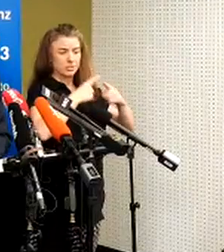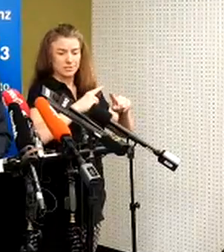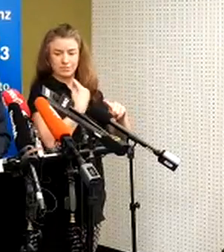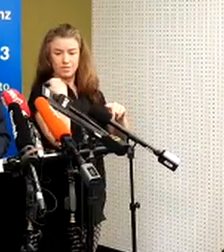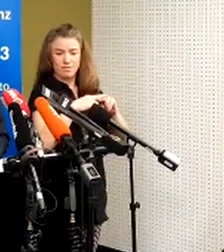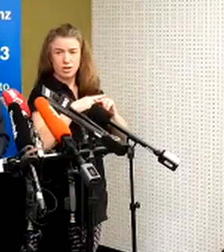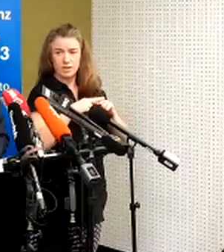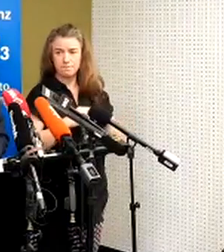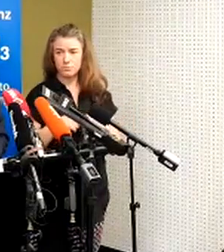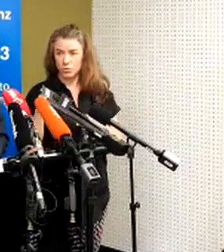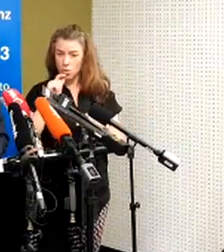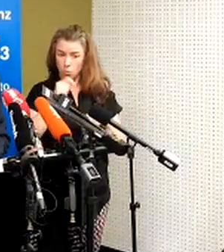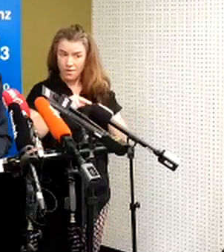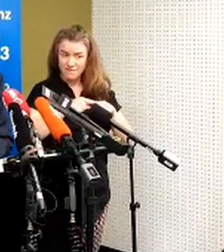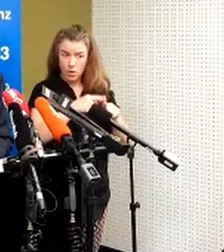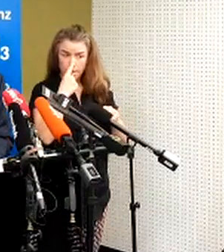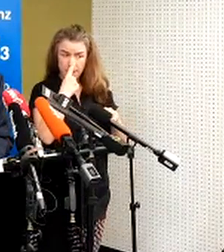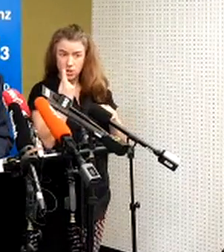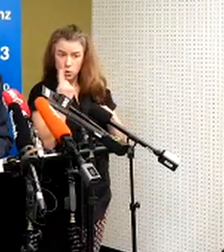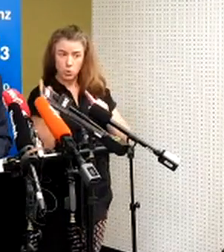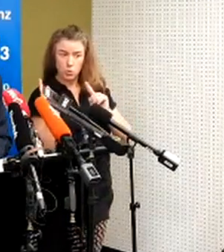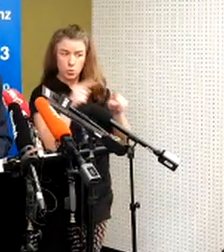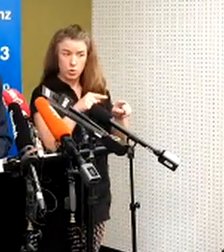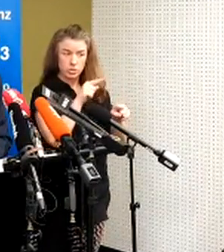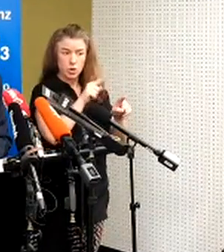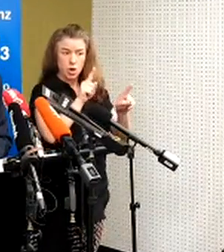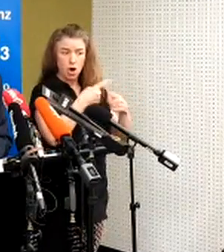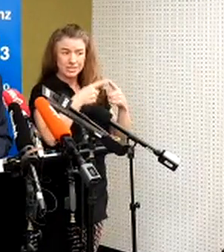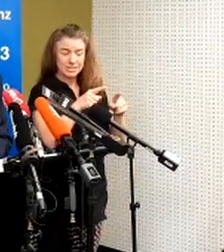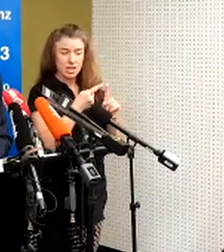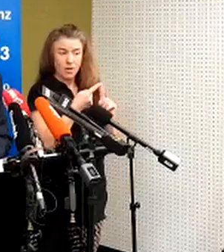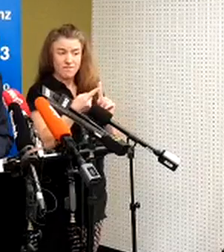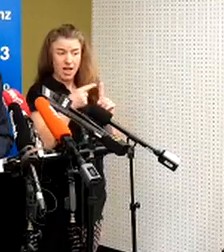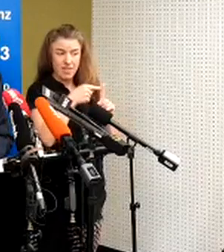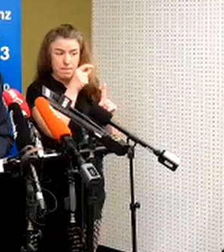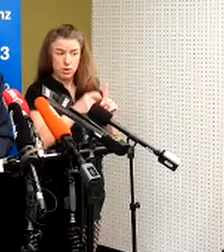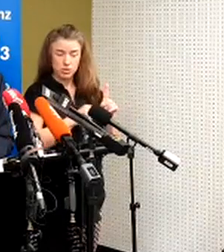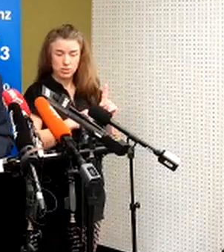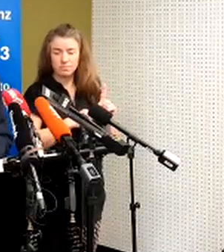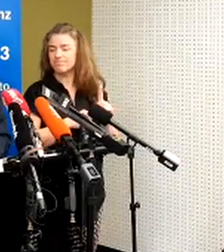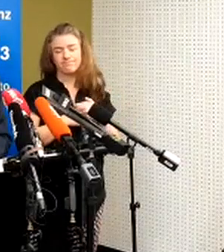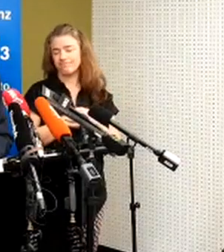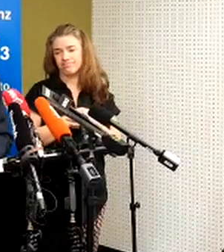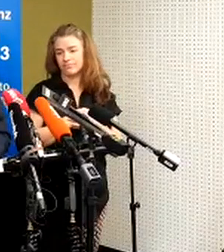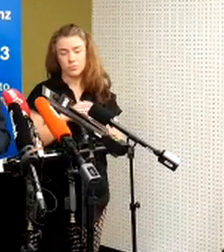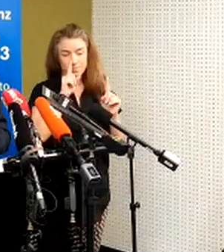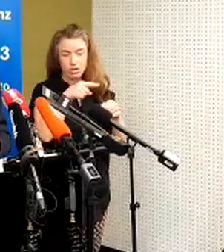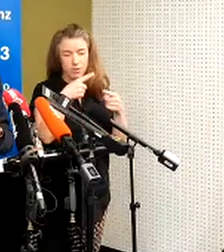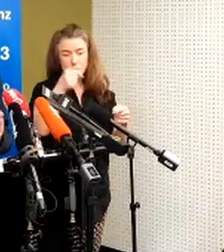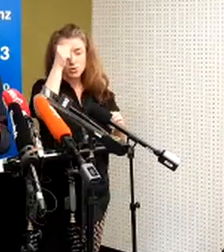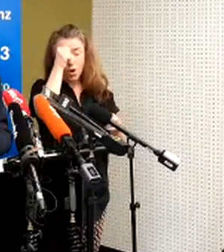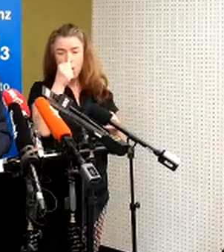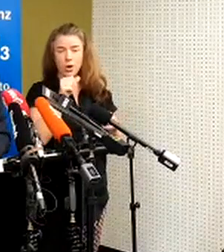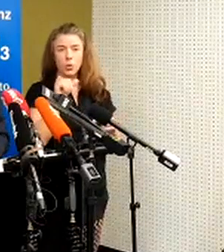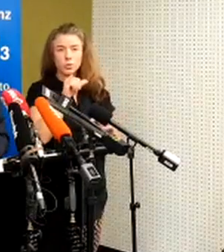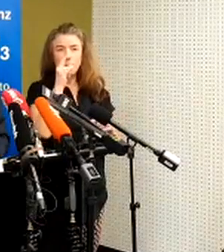going to contract to trace those people that were in the area, same area as the person at the tool concert? No, because there's no way we could know which